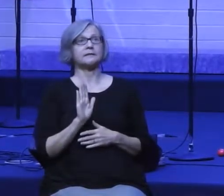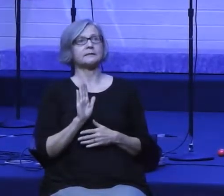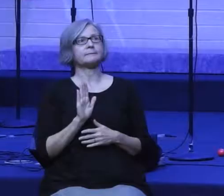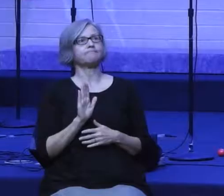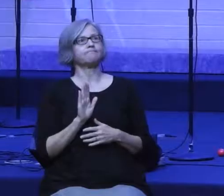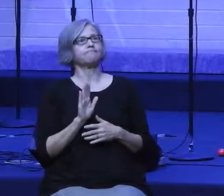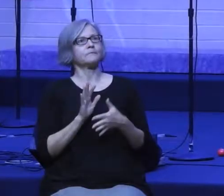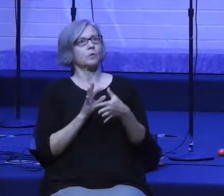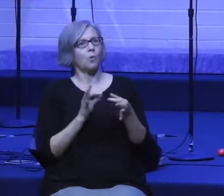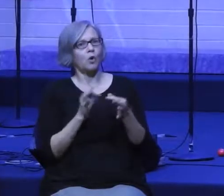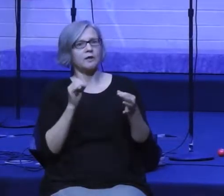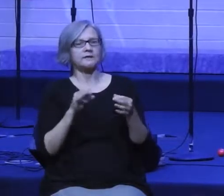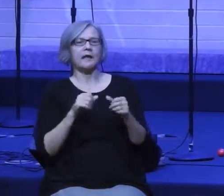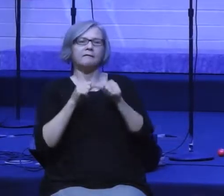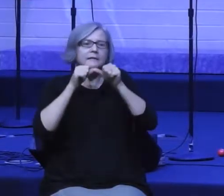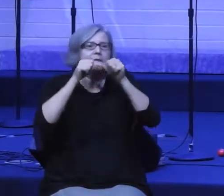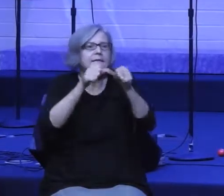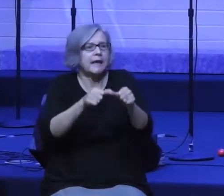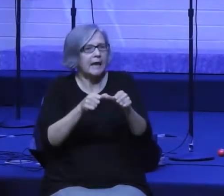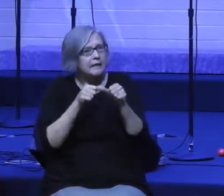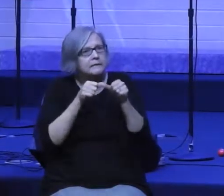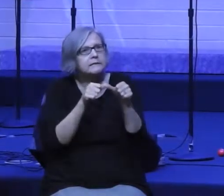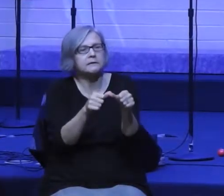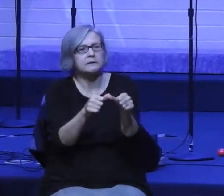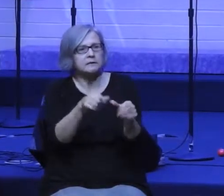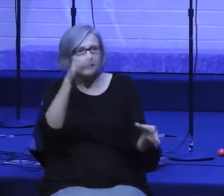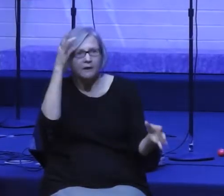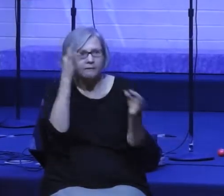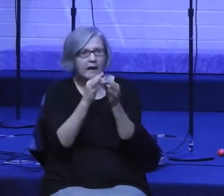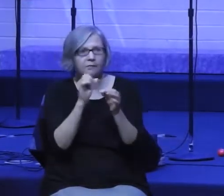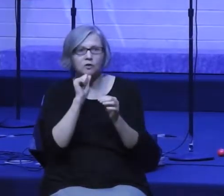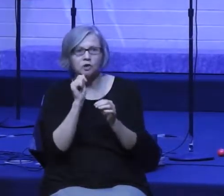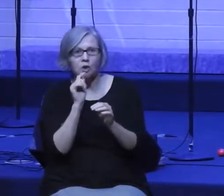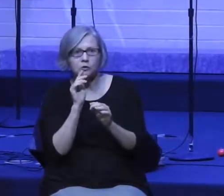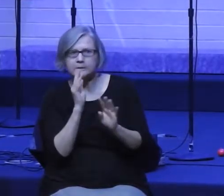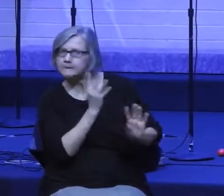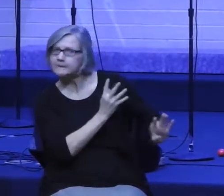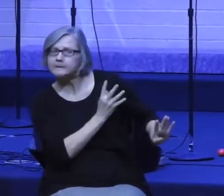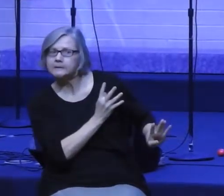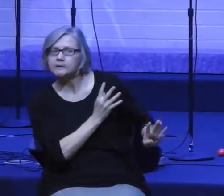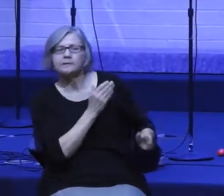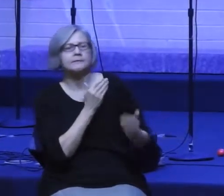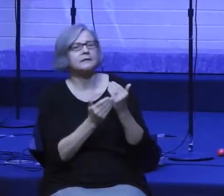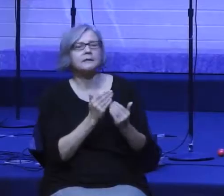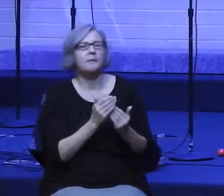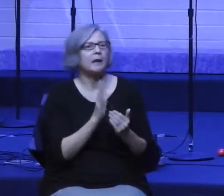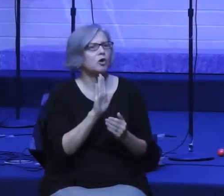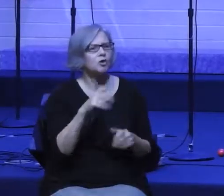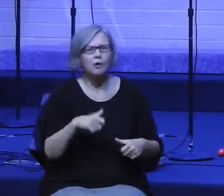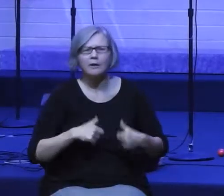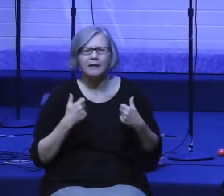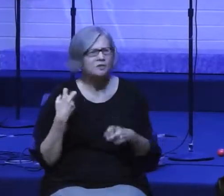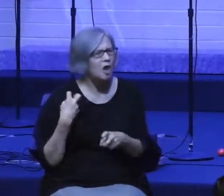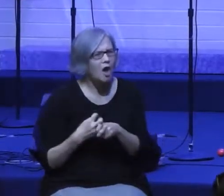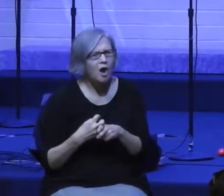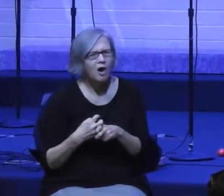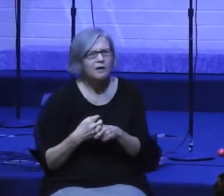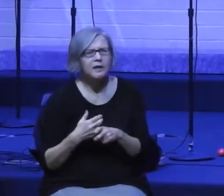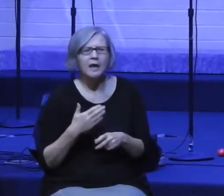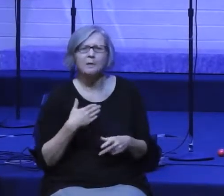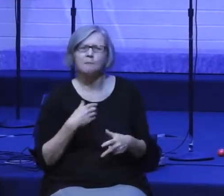power forever and ever. Amen. So Peter really comes in on three